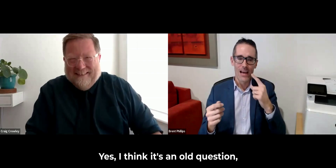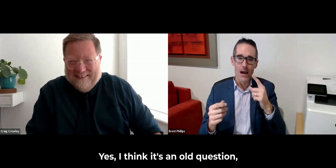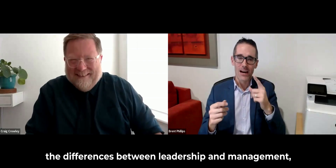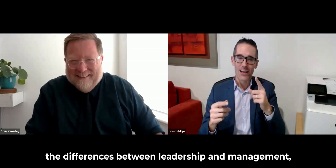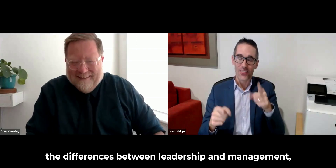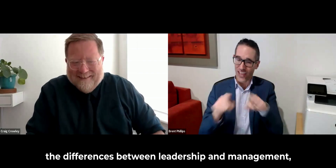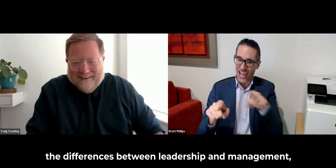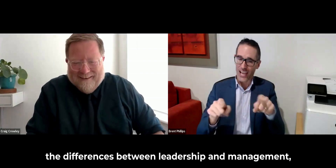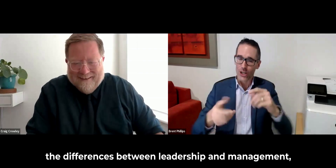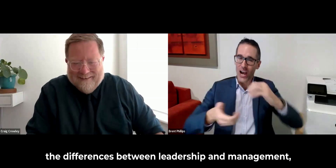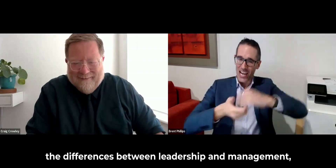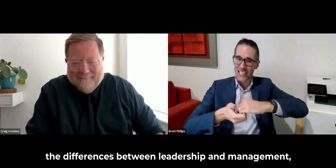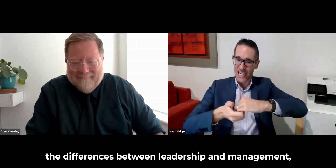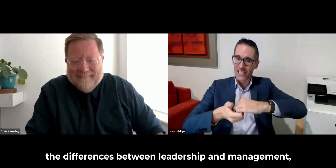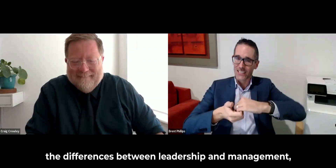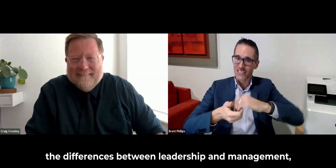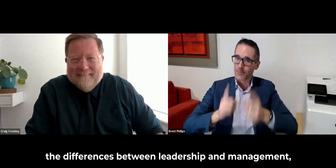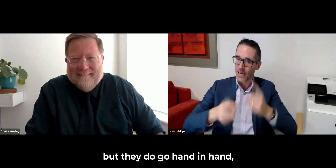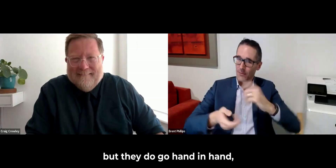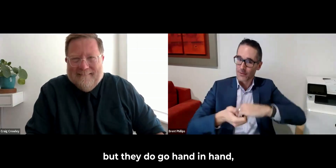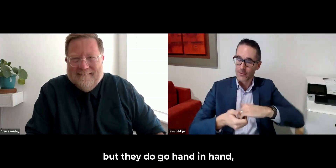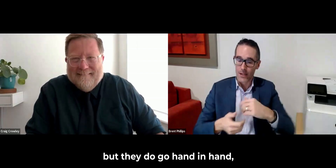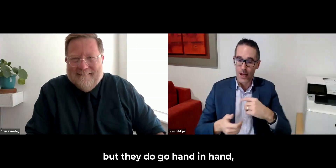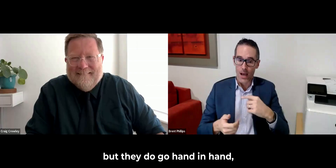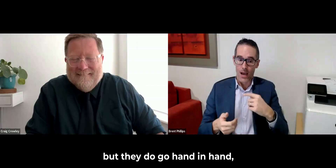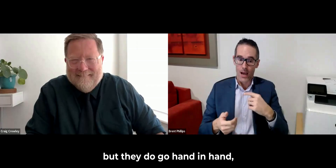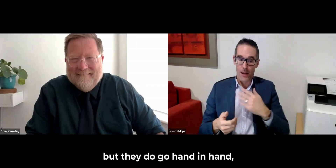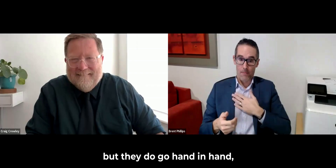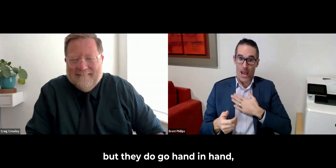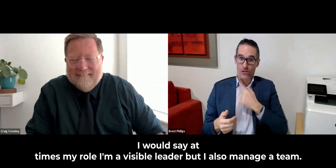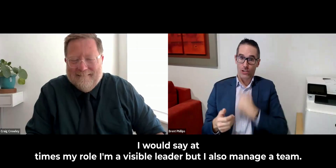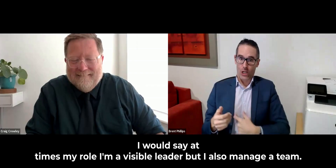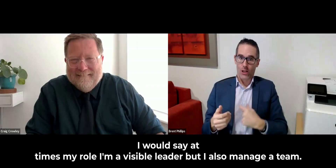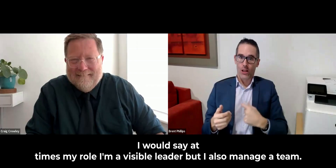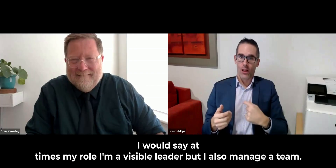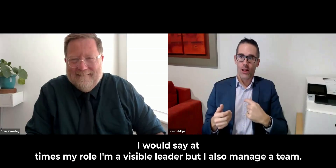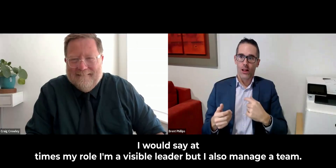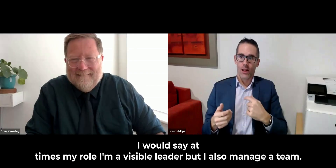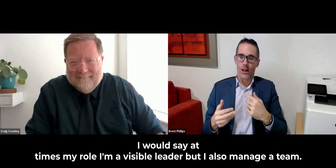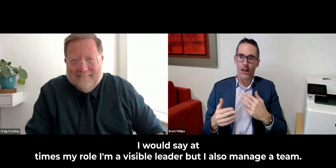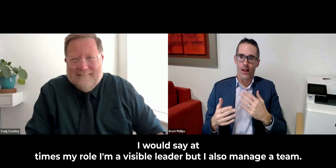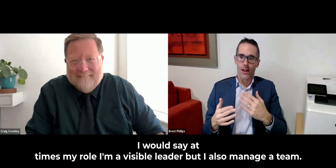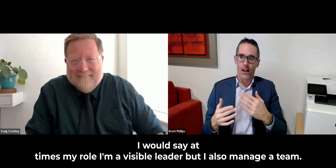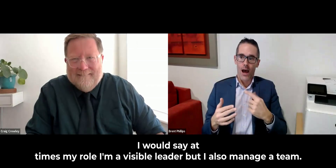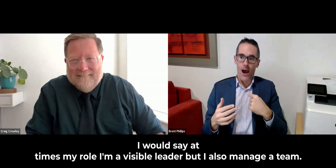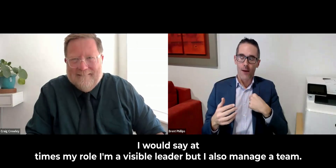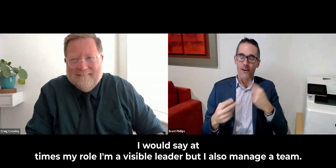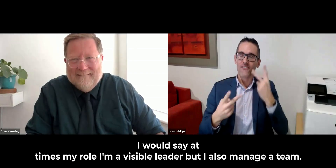question, the differences between leadership and management, but they do go hand in hand, I would say, at times. My role,